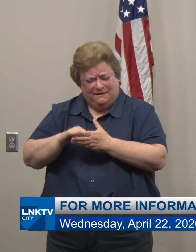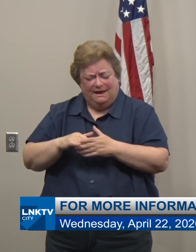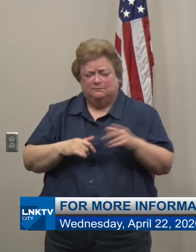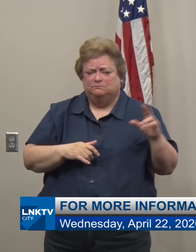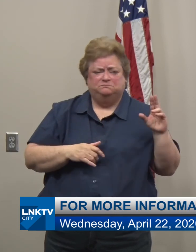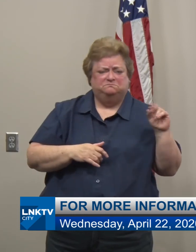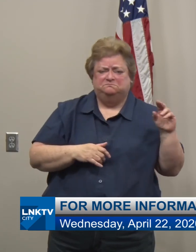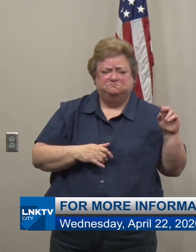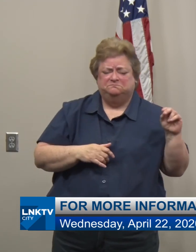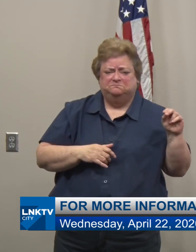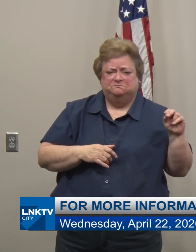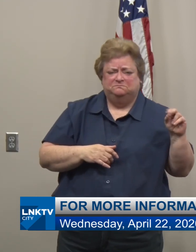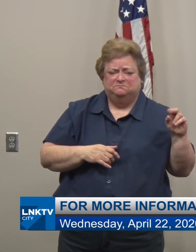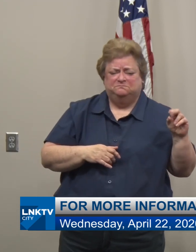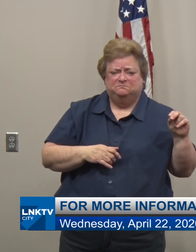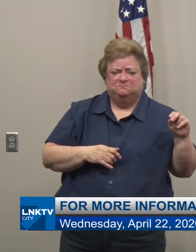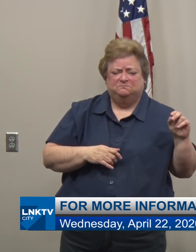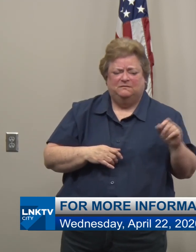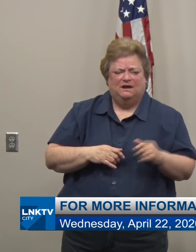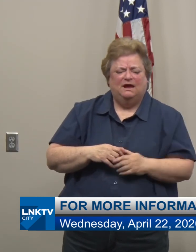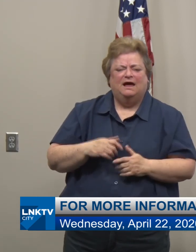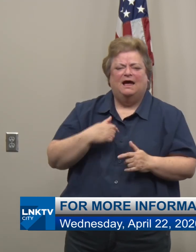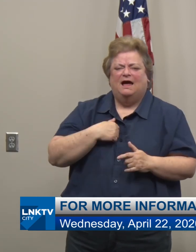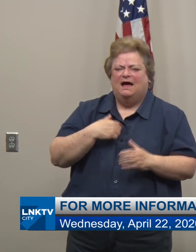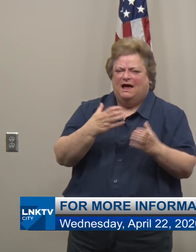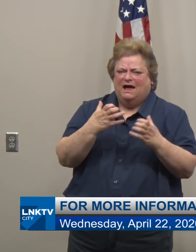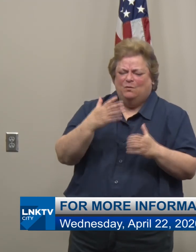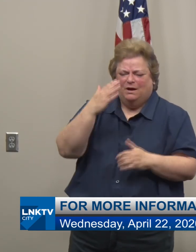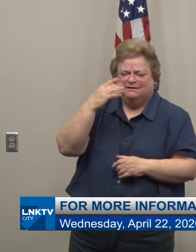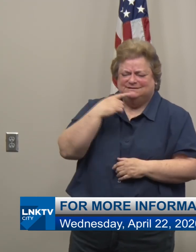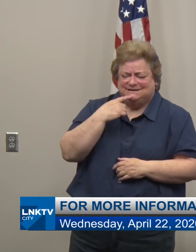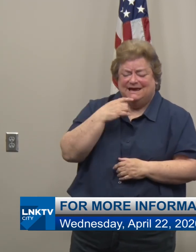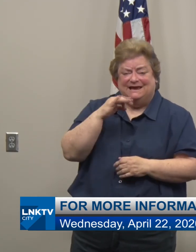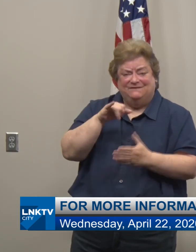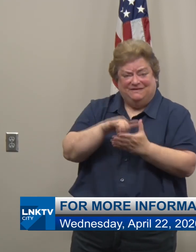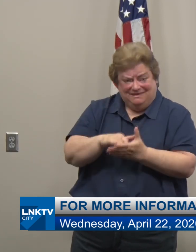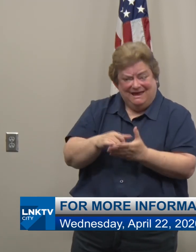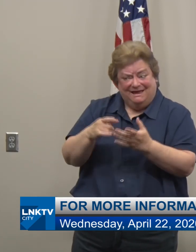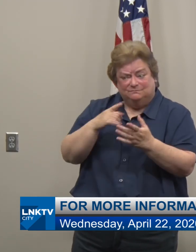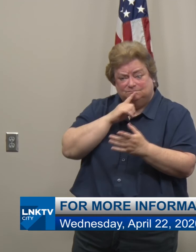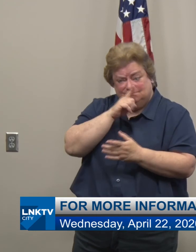Okay, and then we have And I just want to say, if that were the case,